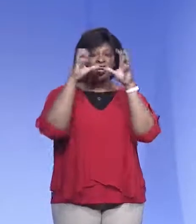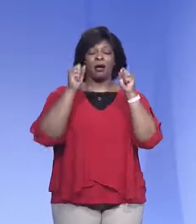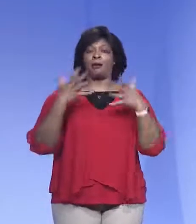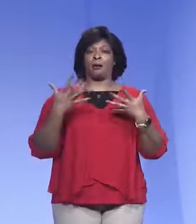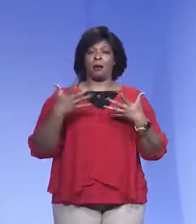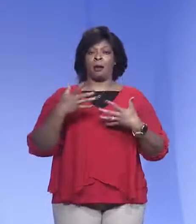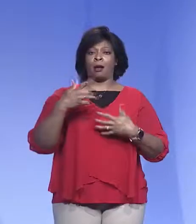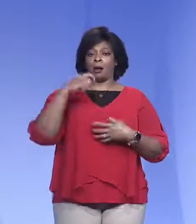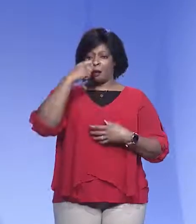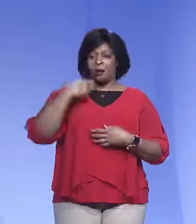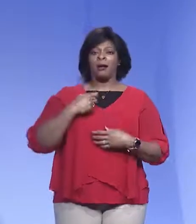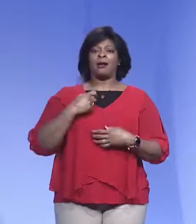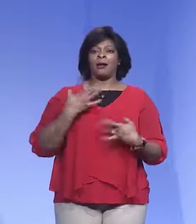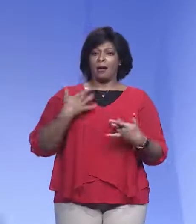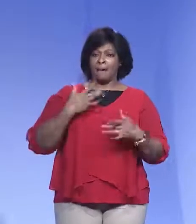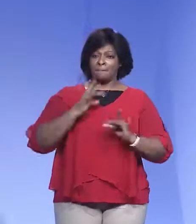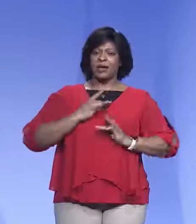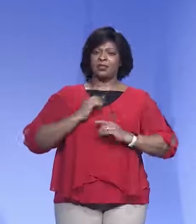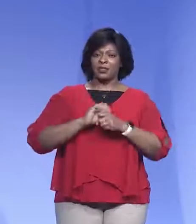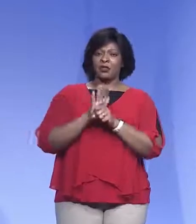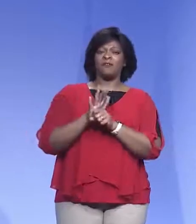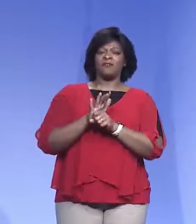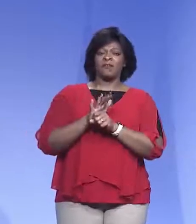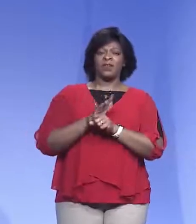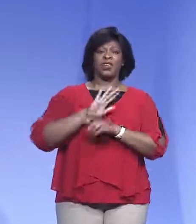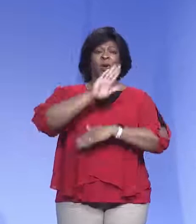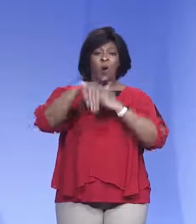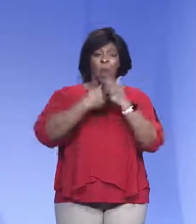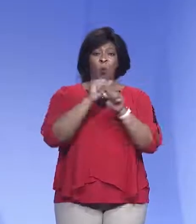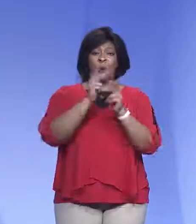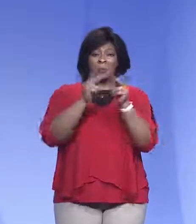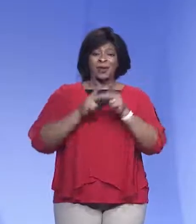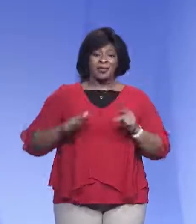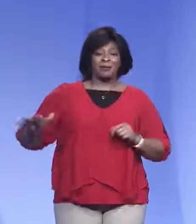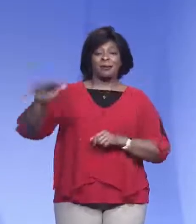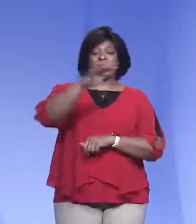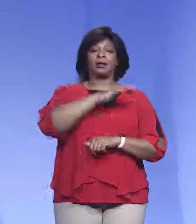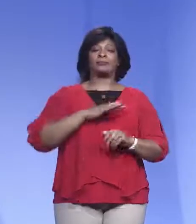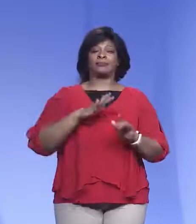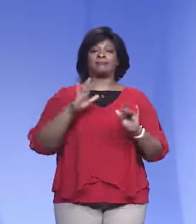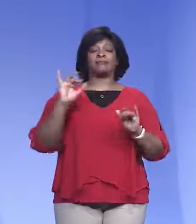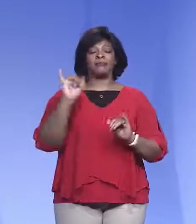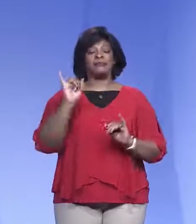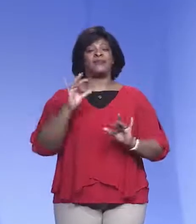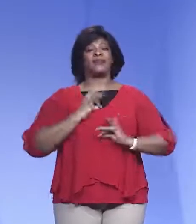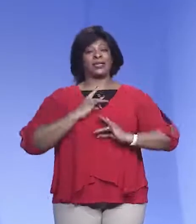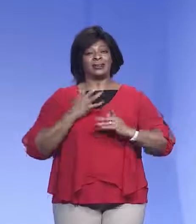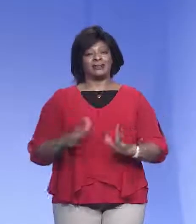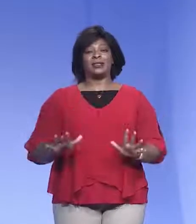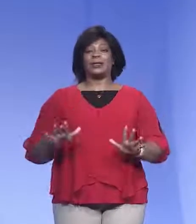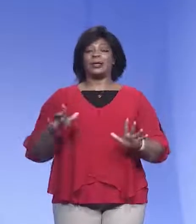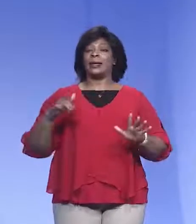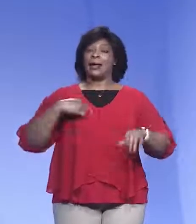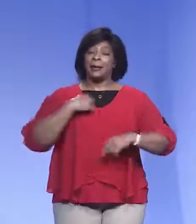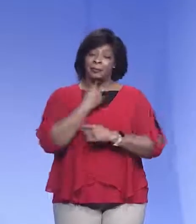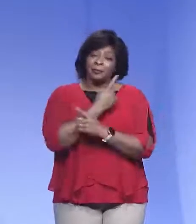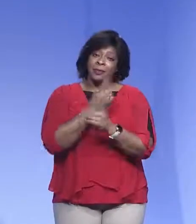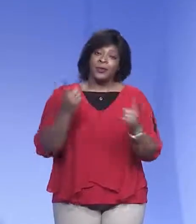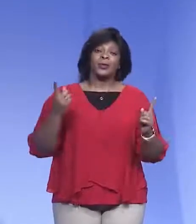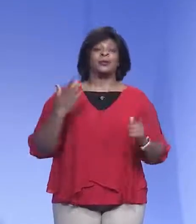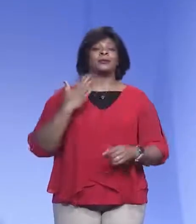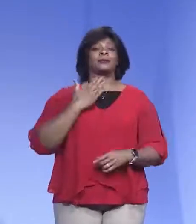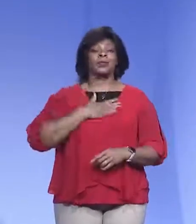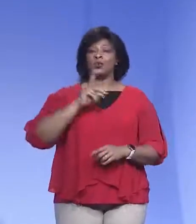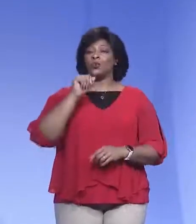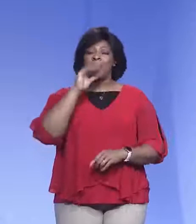get tested positive for COVID, and now their entire workplace has been infected. I implore you, do